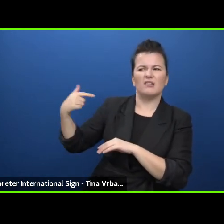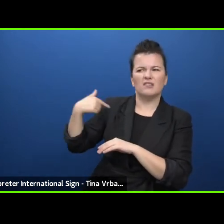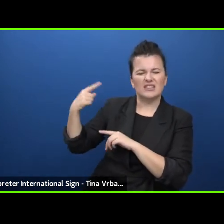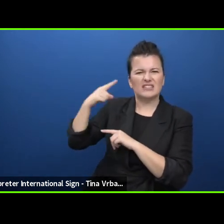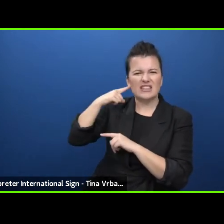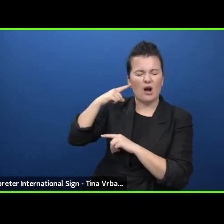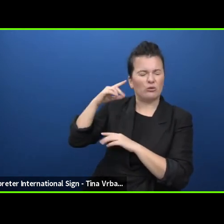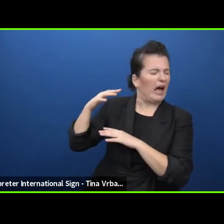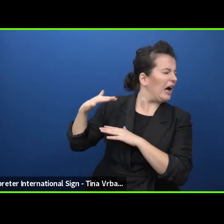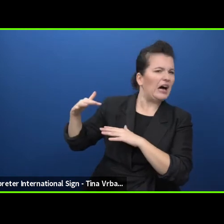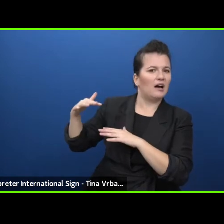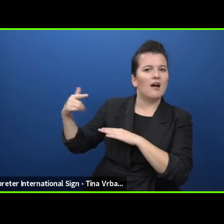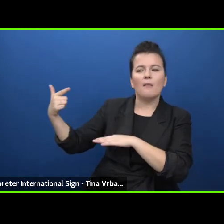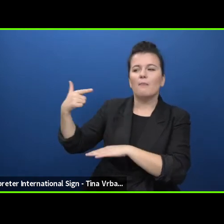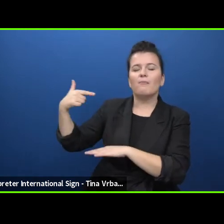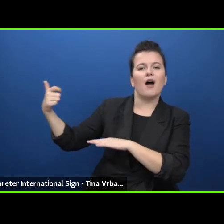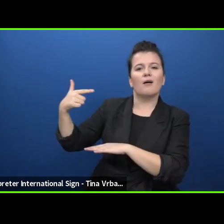Bang, bang,